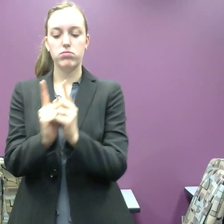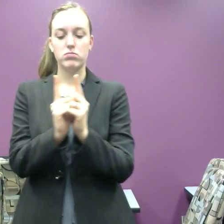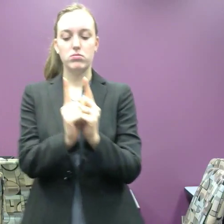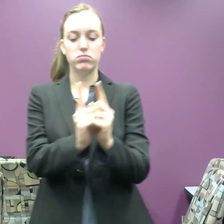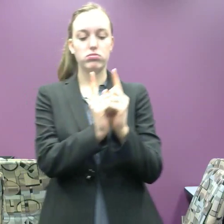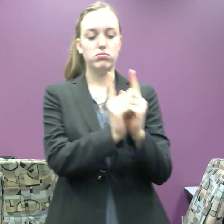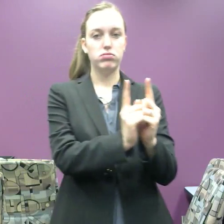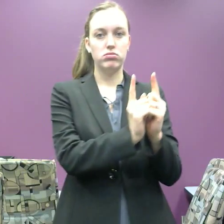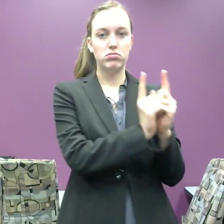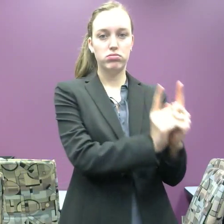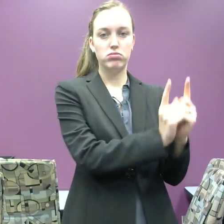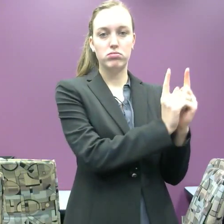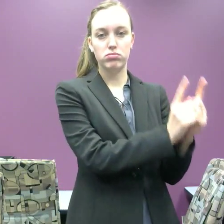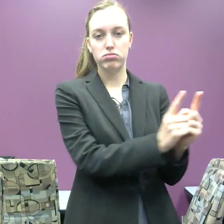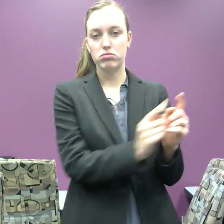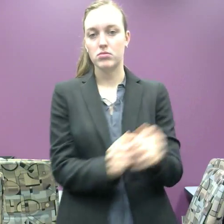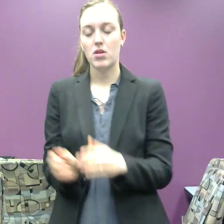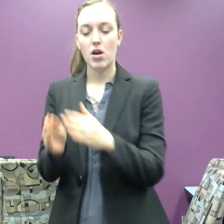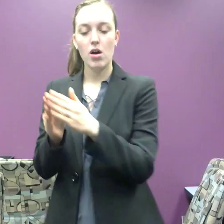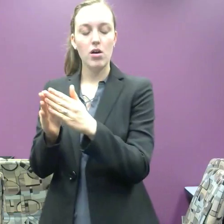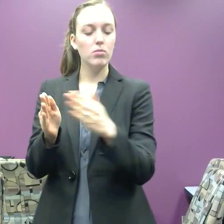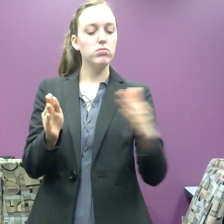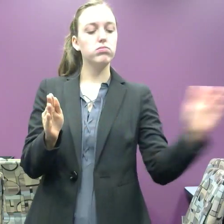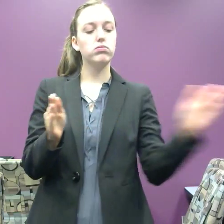said, locate